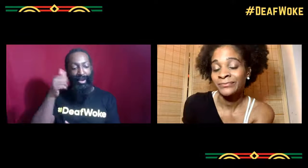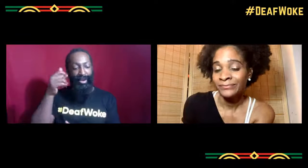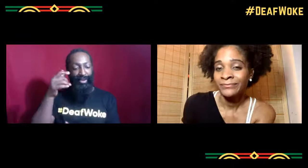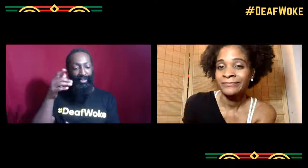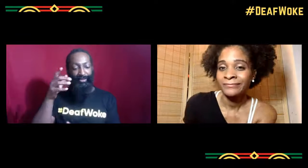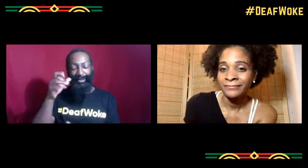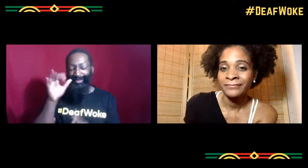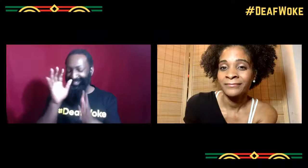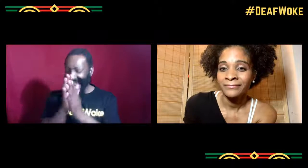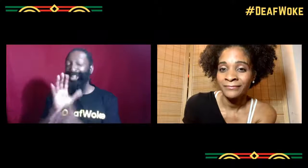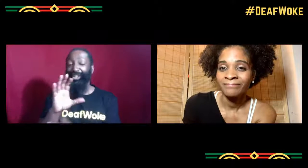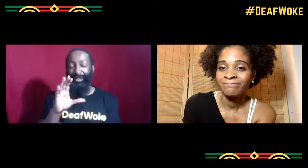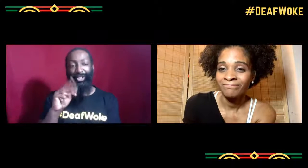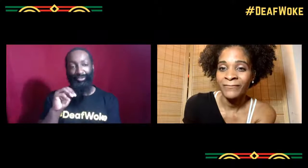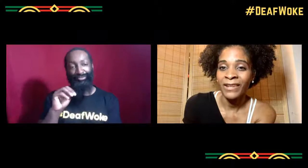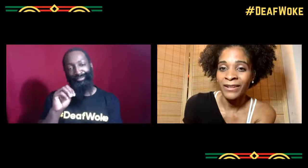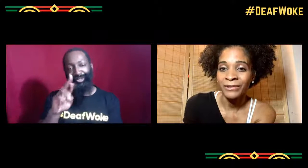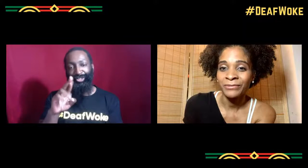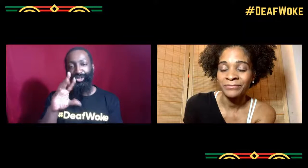Rocky and